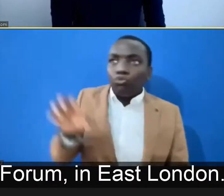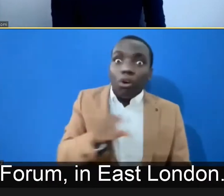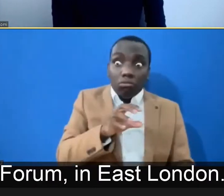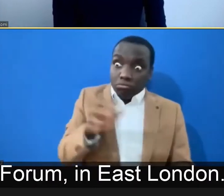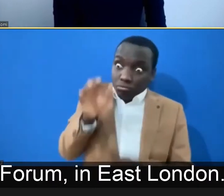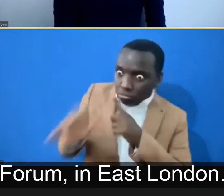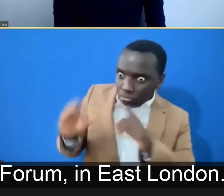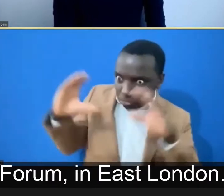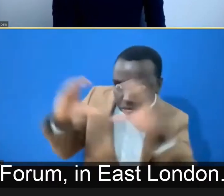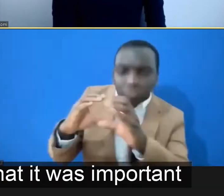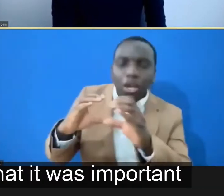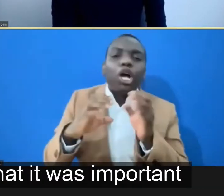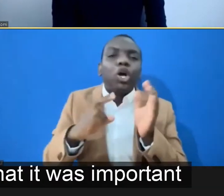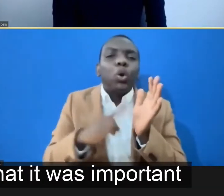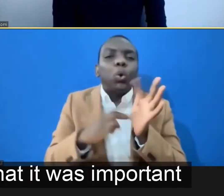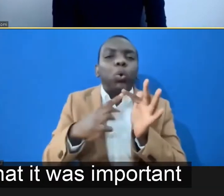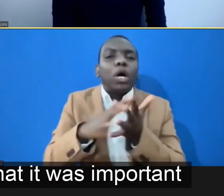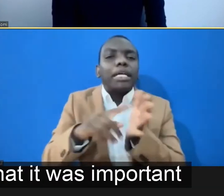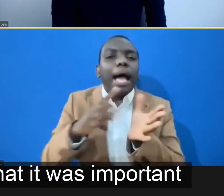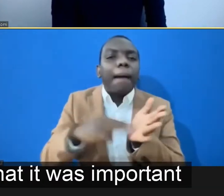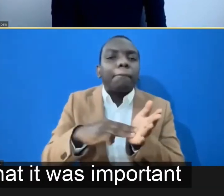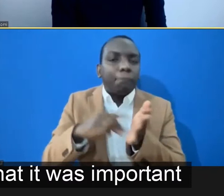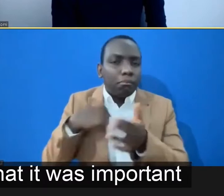is in East London, and